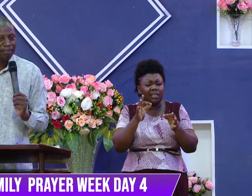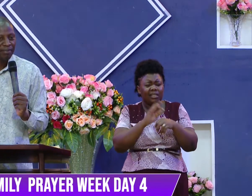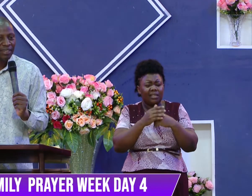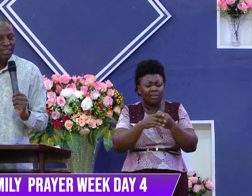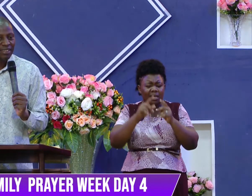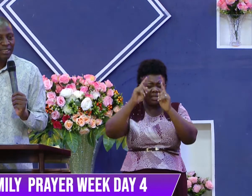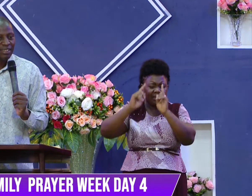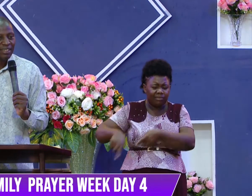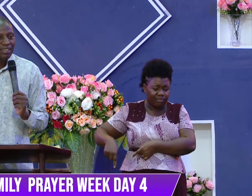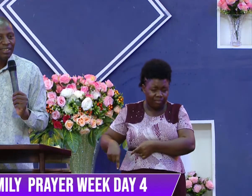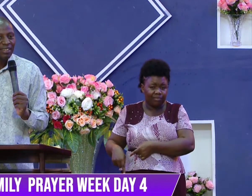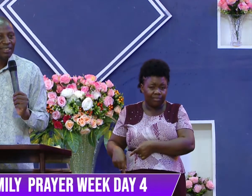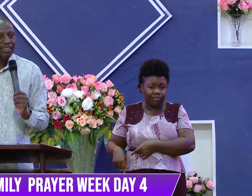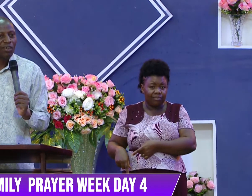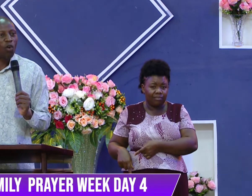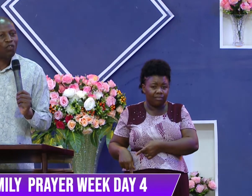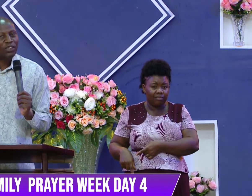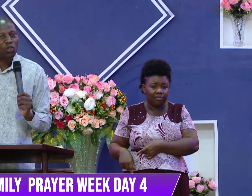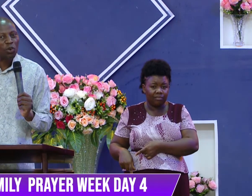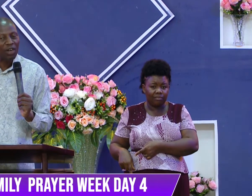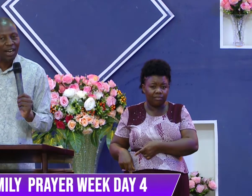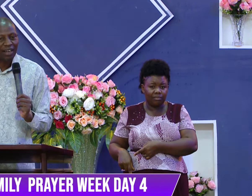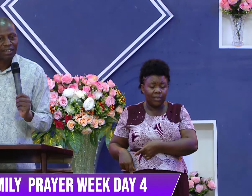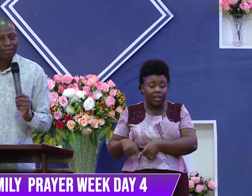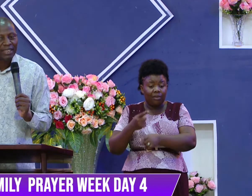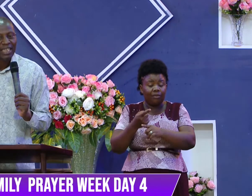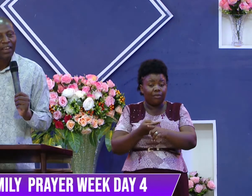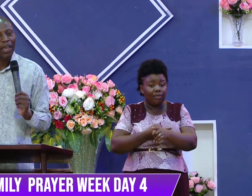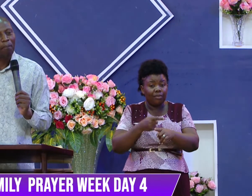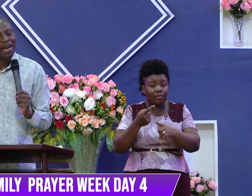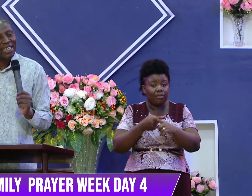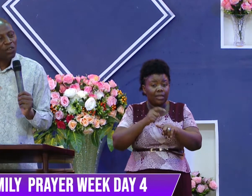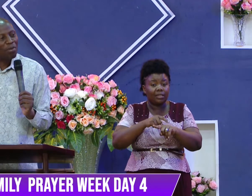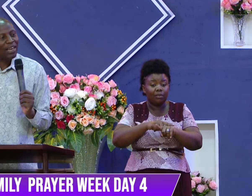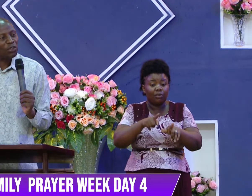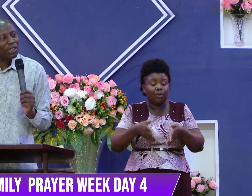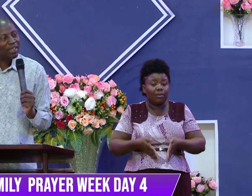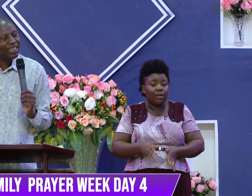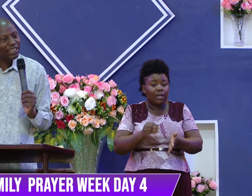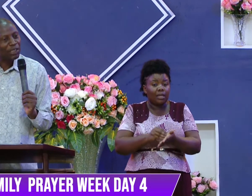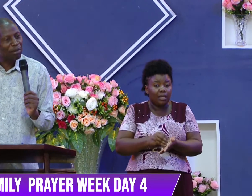And one of the ways or things as to why we are left out from the time